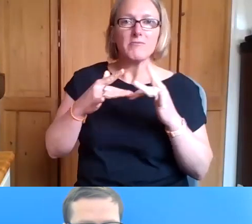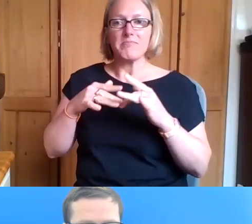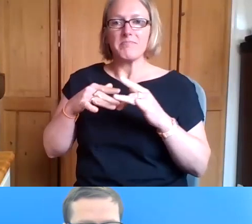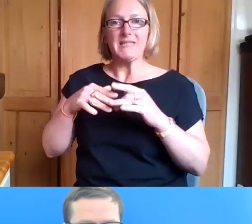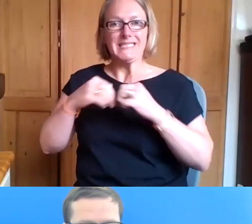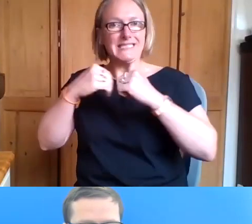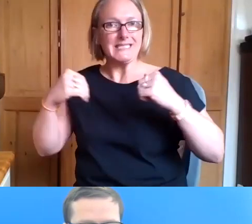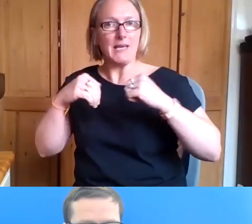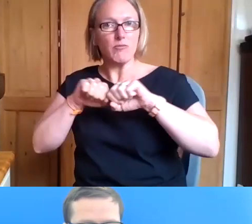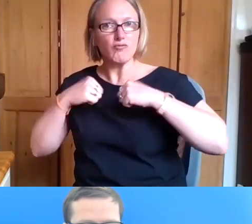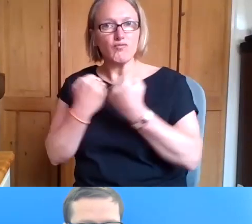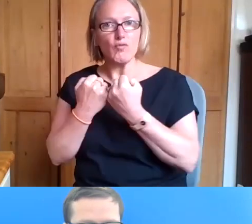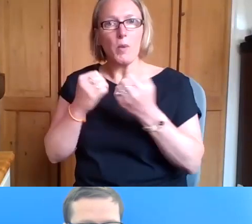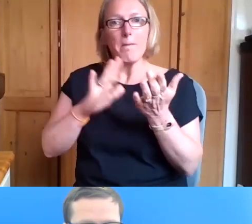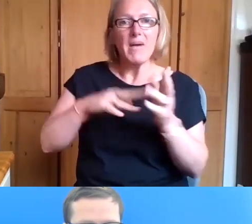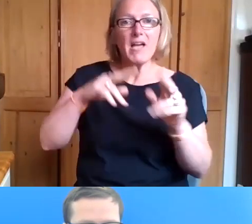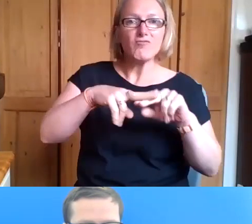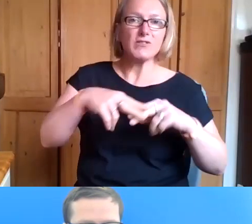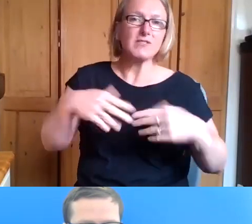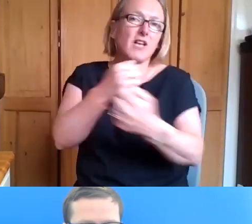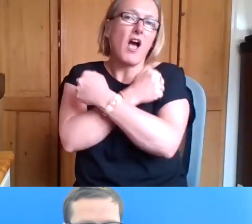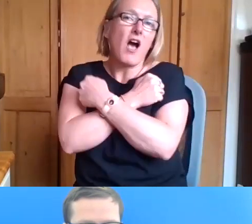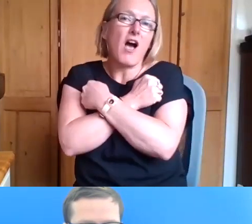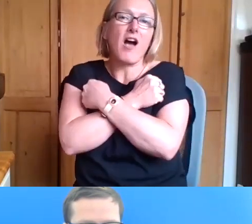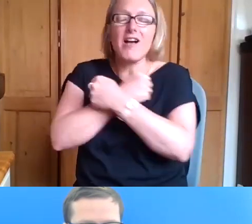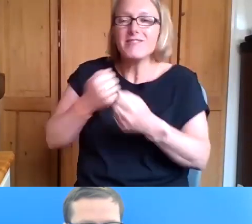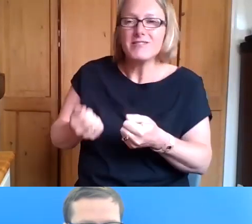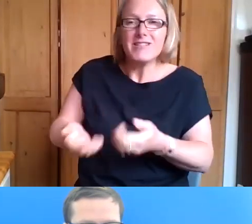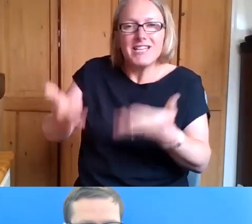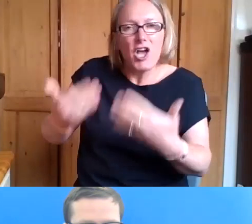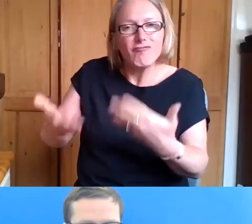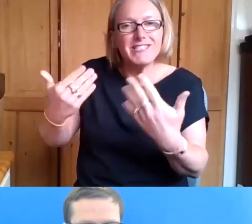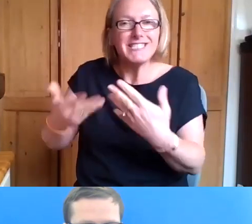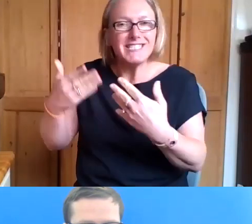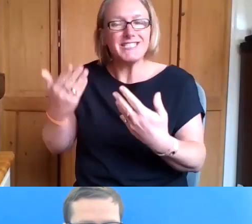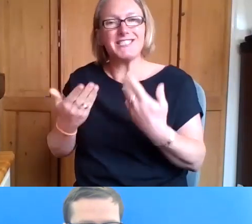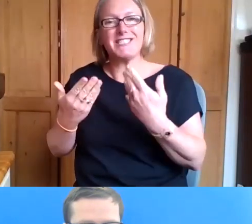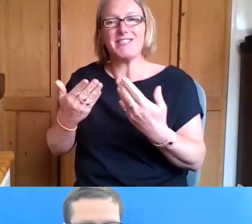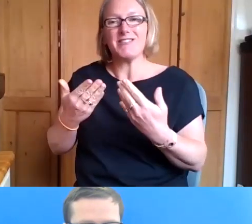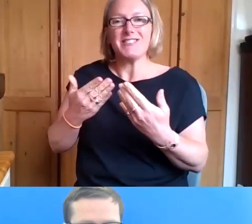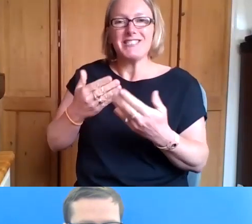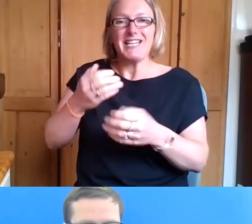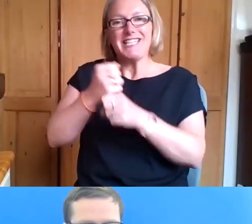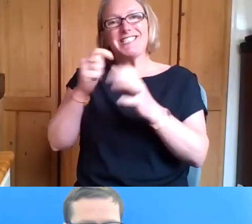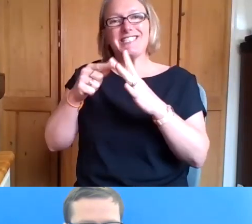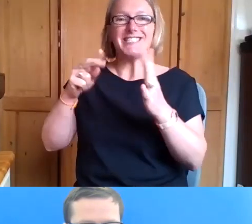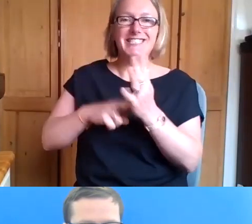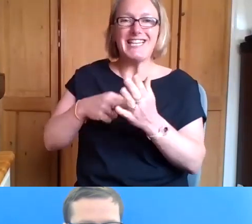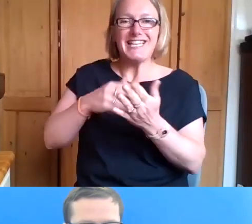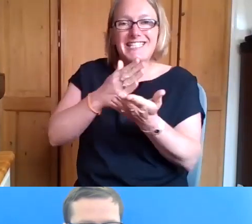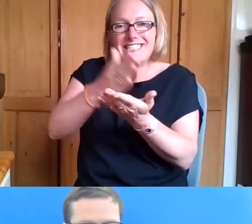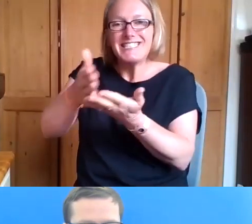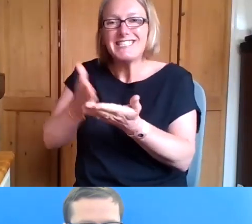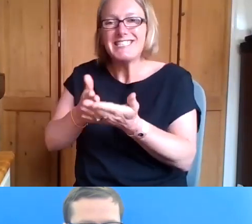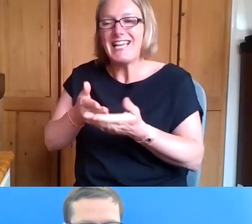parents, group hugging each other, cheering each other on, sharing gin, generally sticking up for